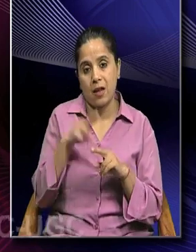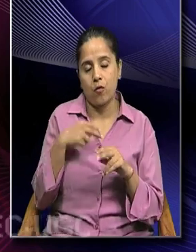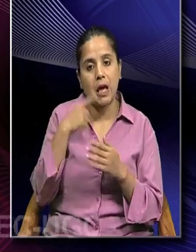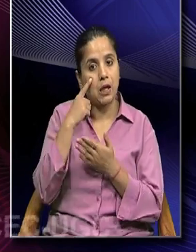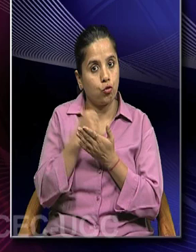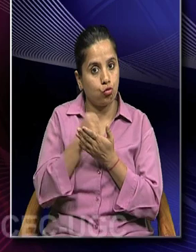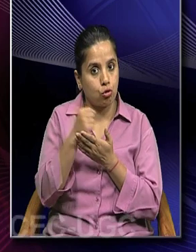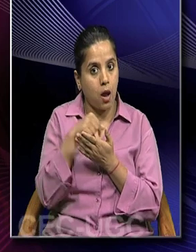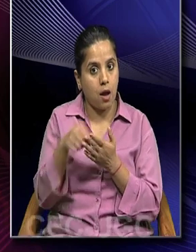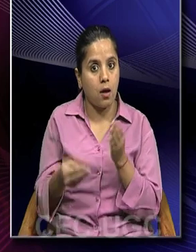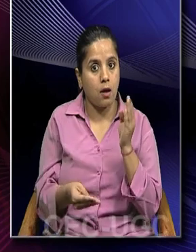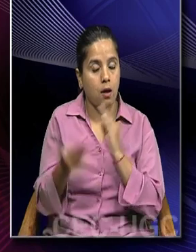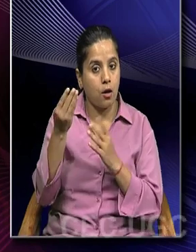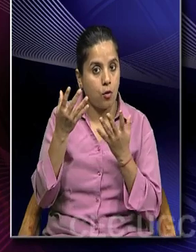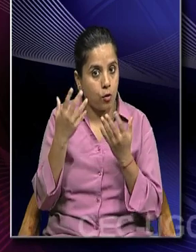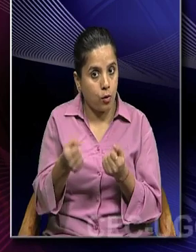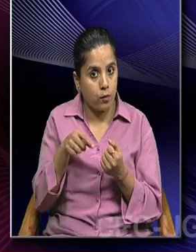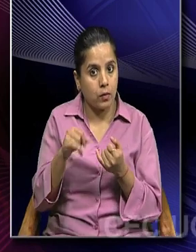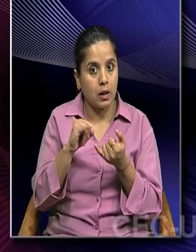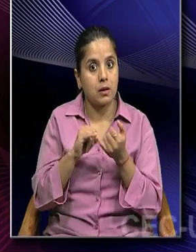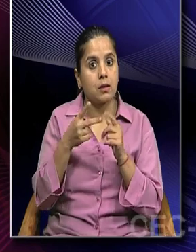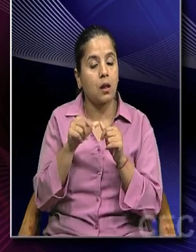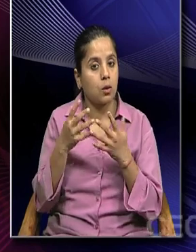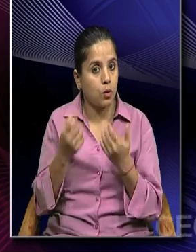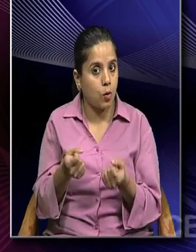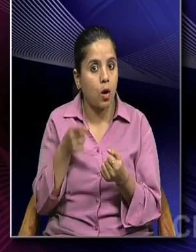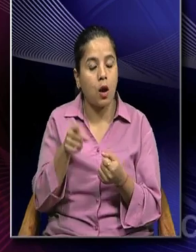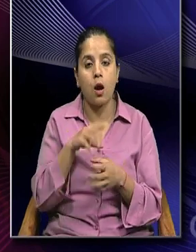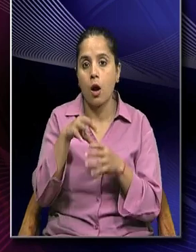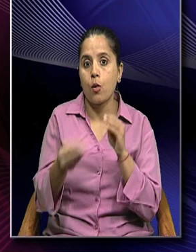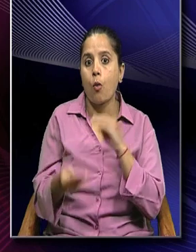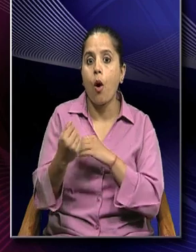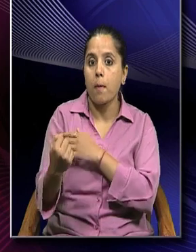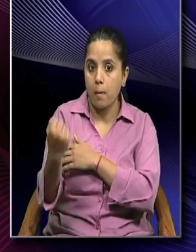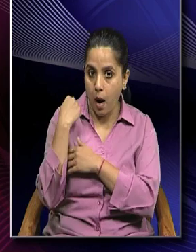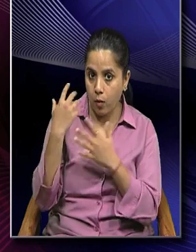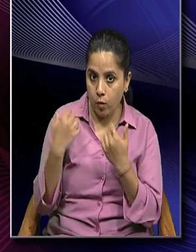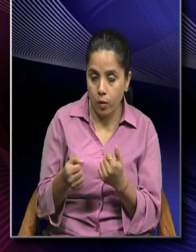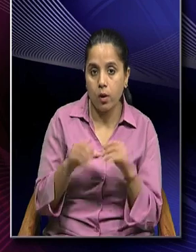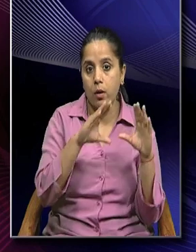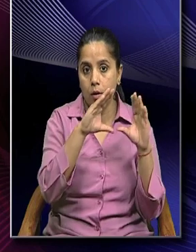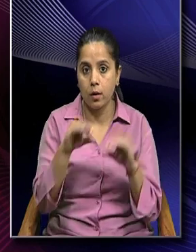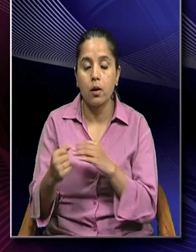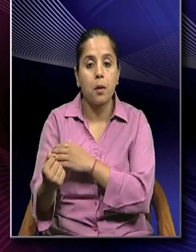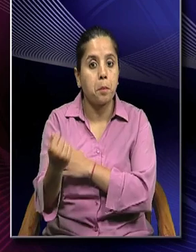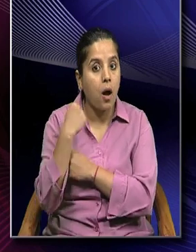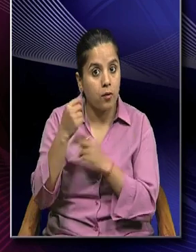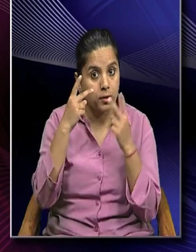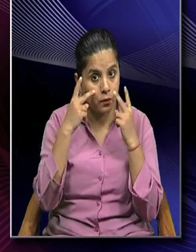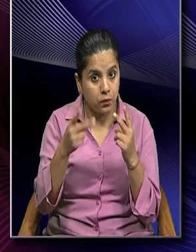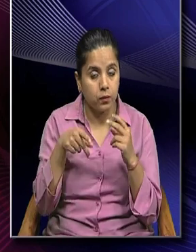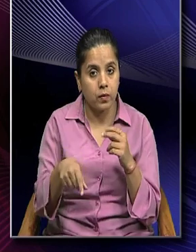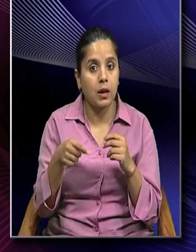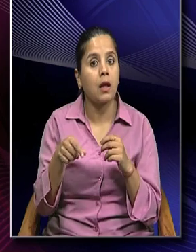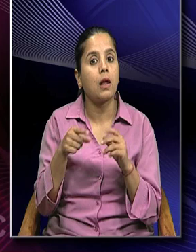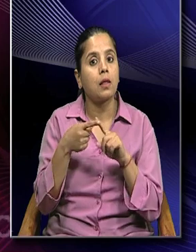to increase the intensity of sattva, making it more powerful and reducing the power of